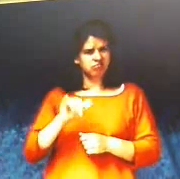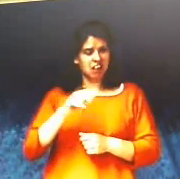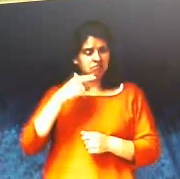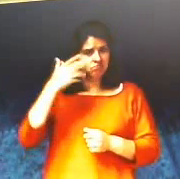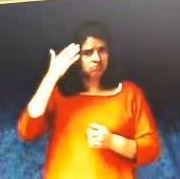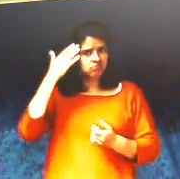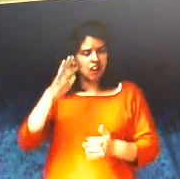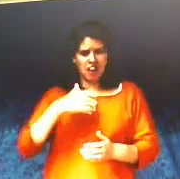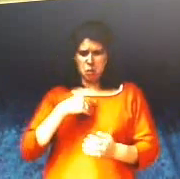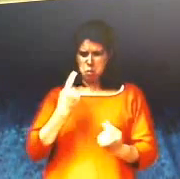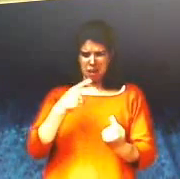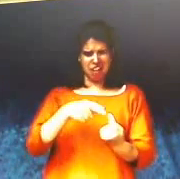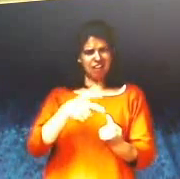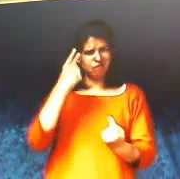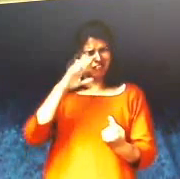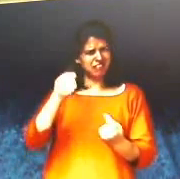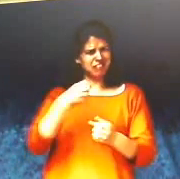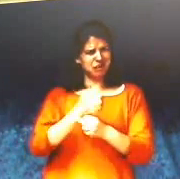bush together.